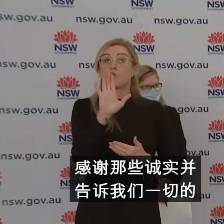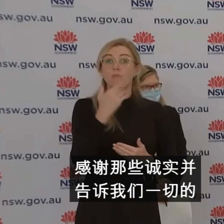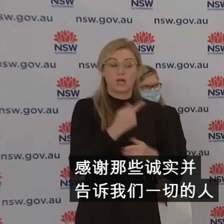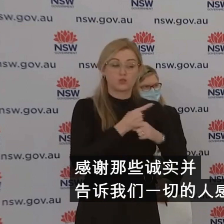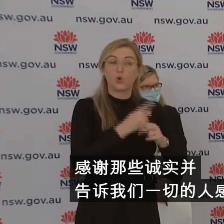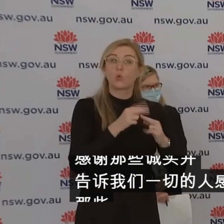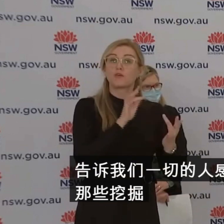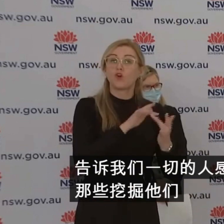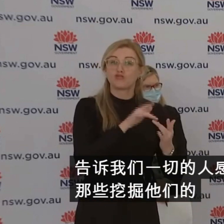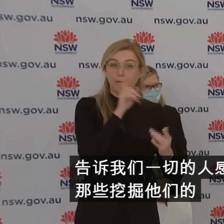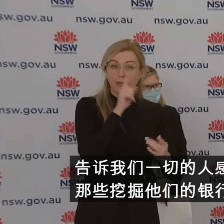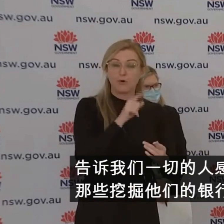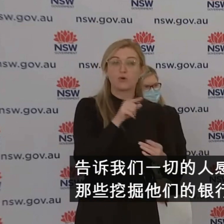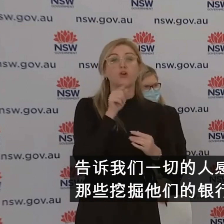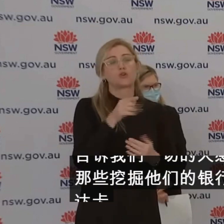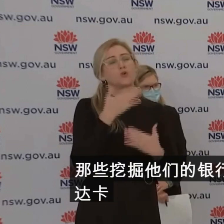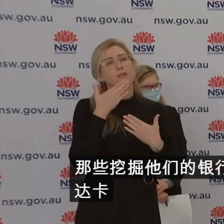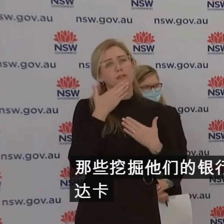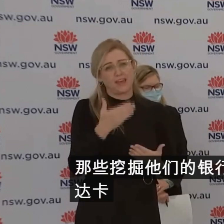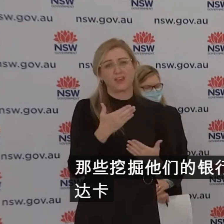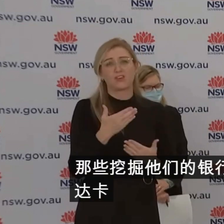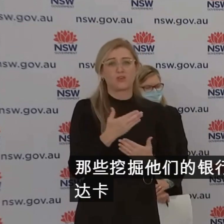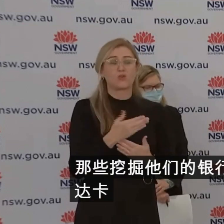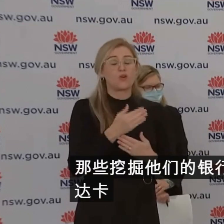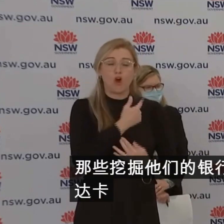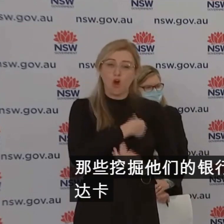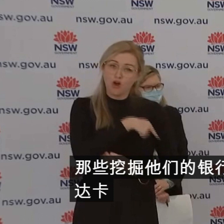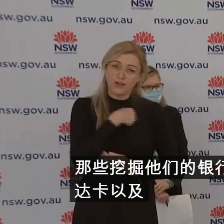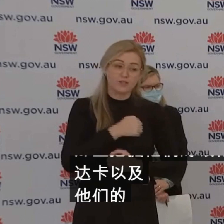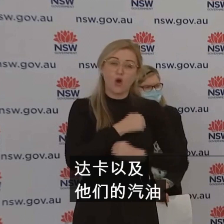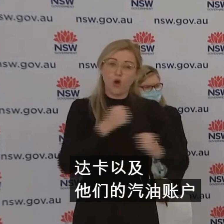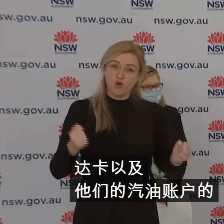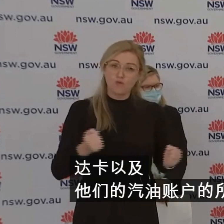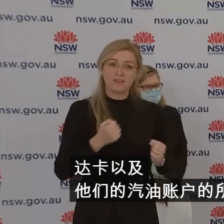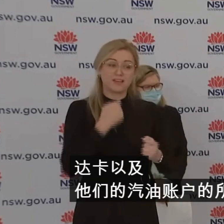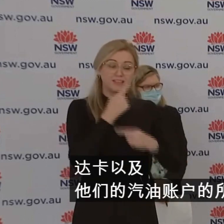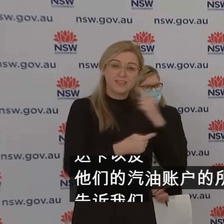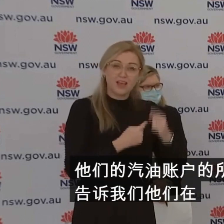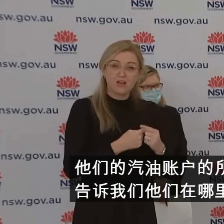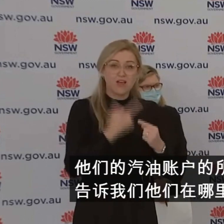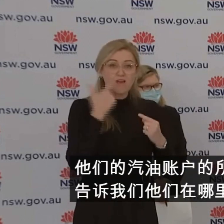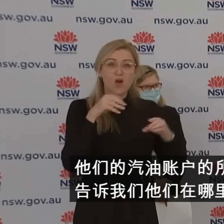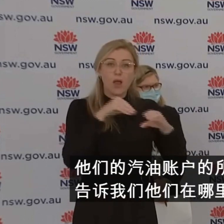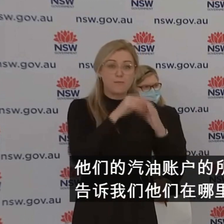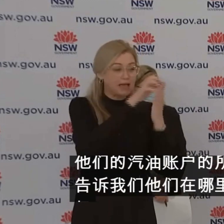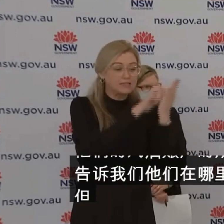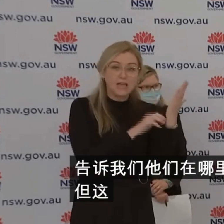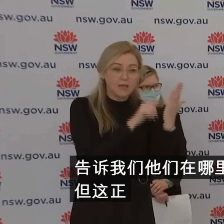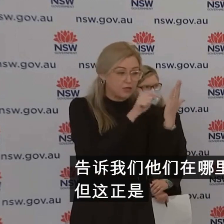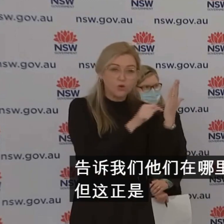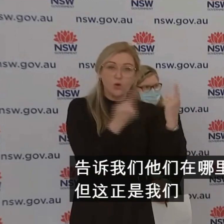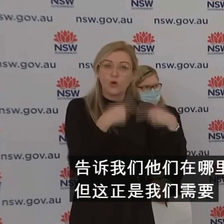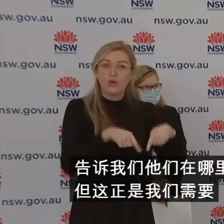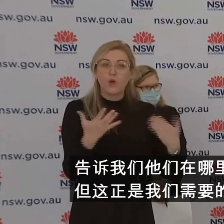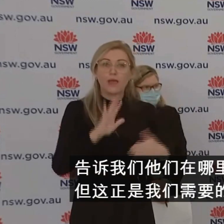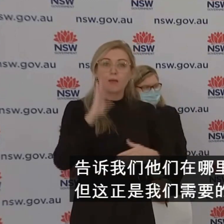everything. Thank you to those who dig out their bank accounts and their MasterCards and every other bit of information, their petrol accounts, and tell us where they were. But that is